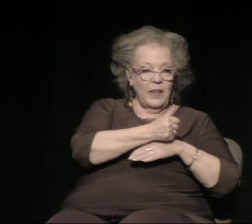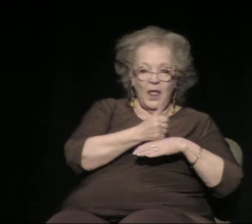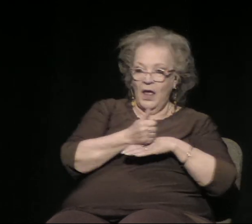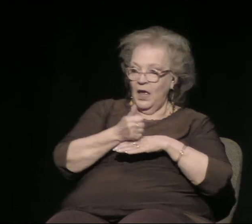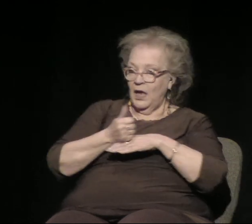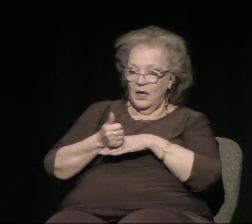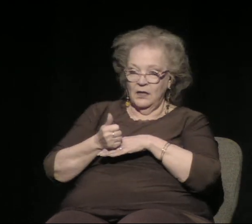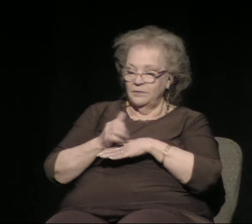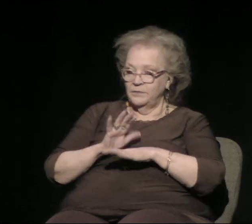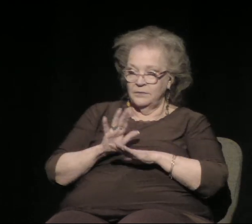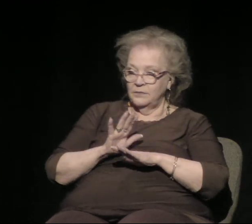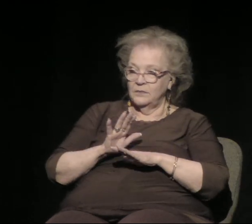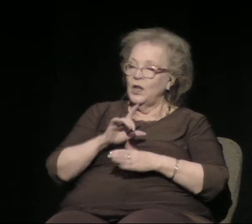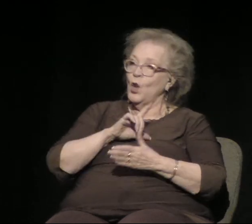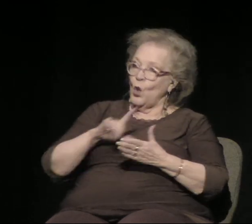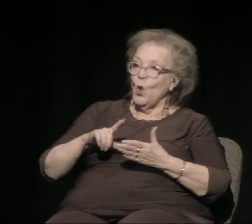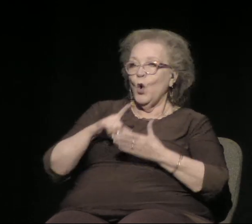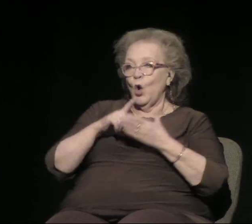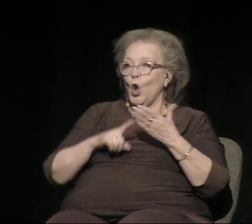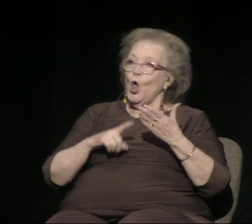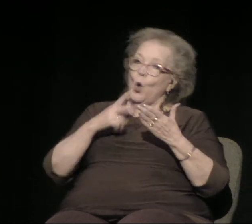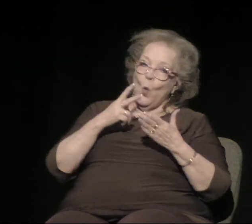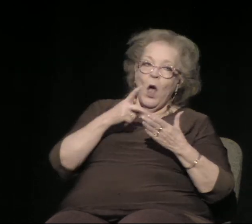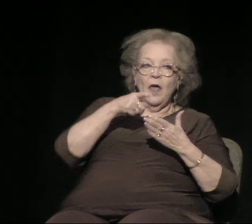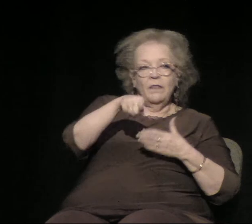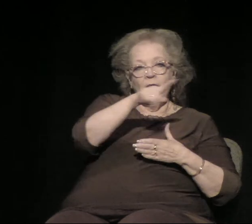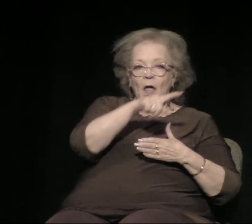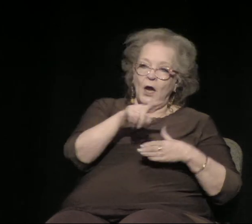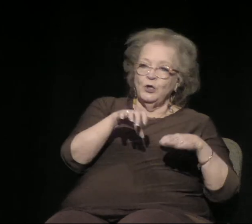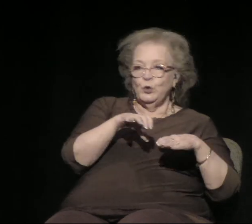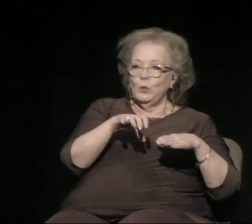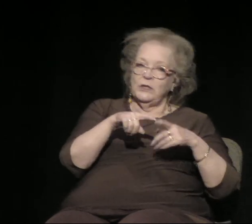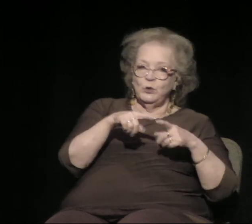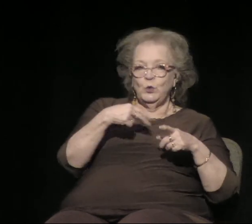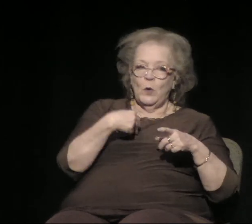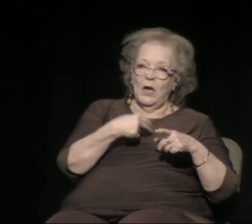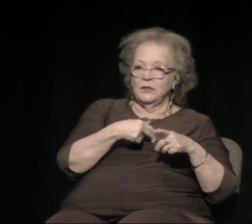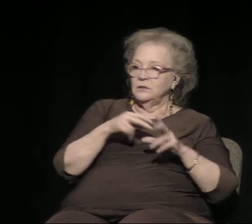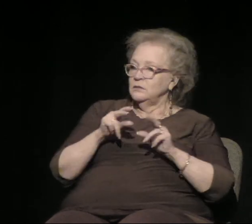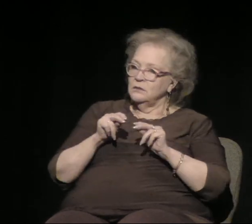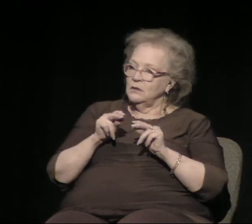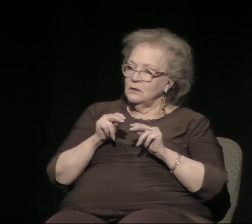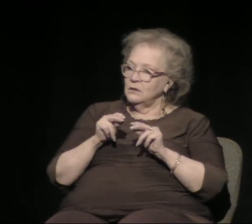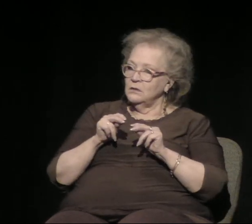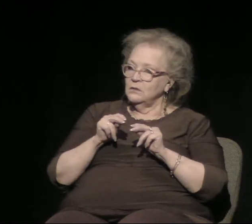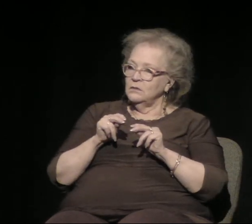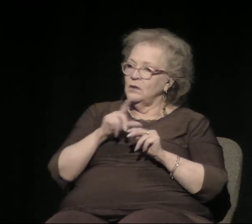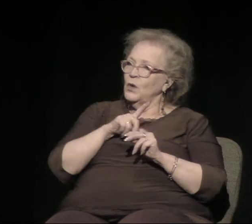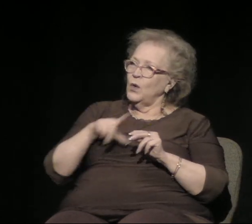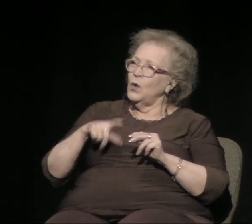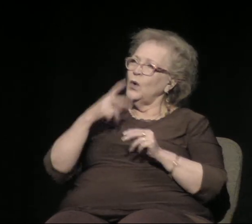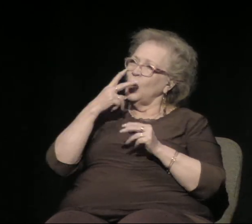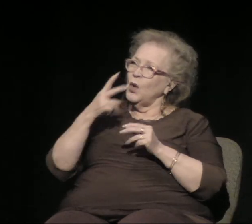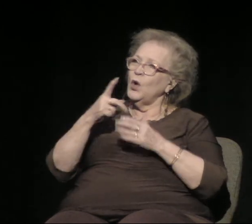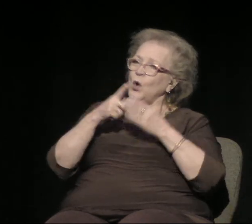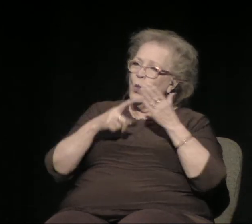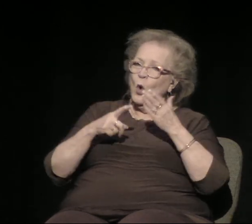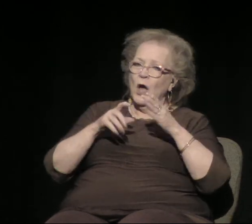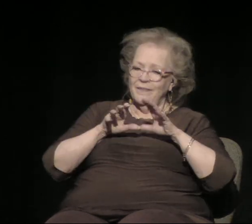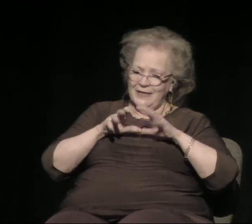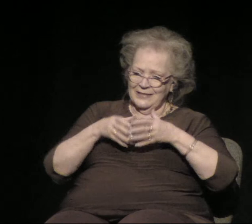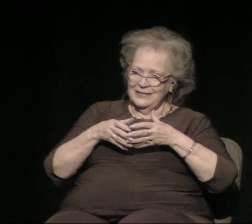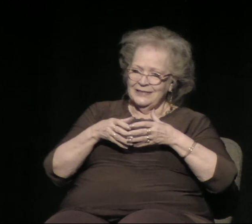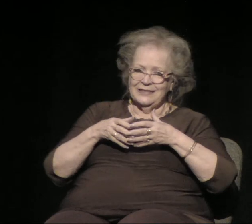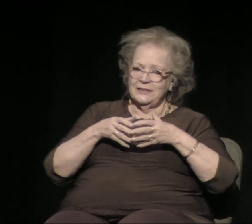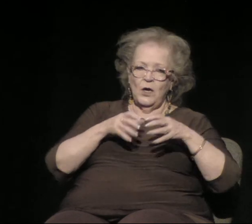He's not saying, Lord God, look at what these Babylonians are doing to us. Or Lord God, look at what this tribe